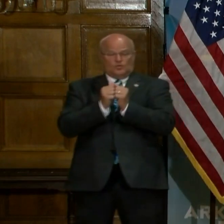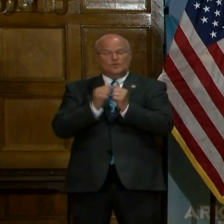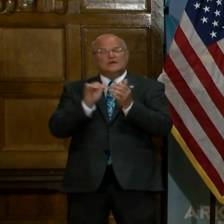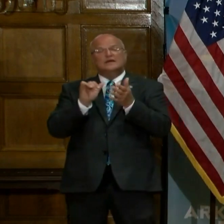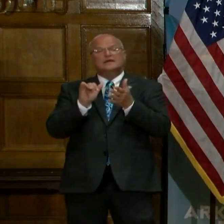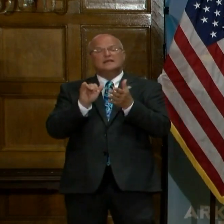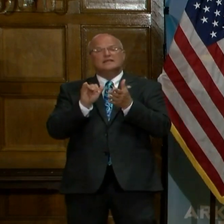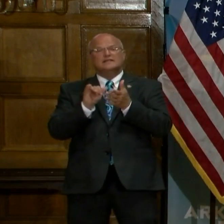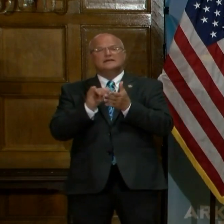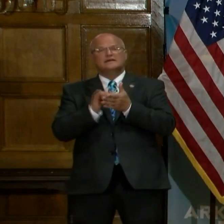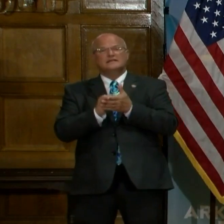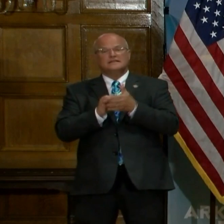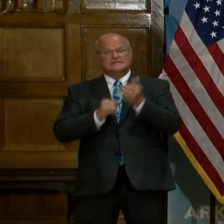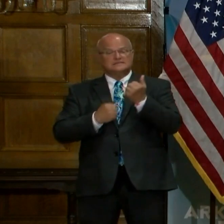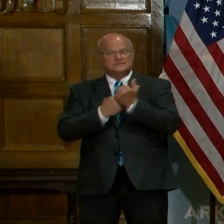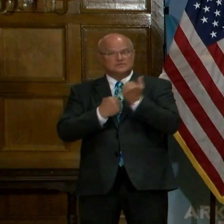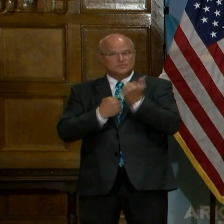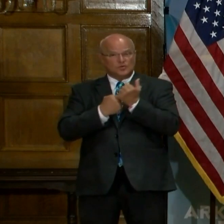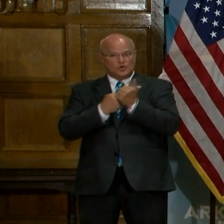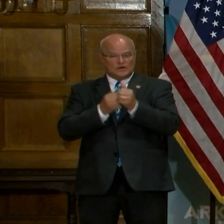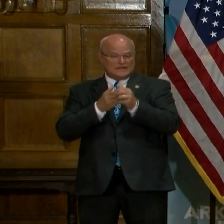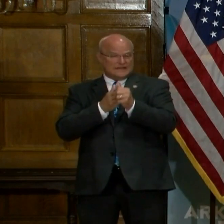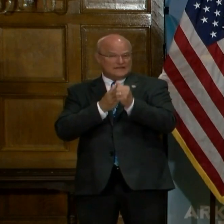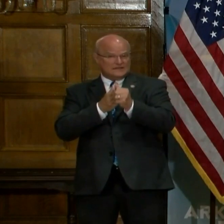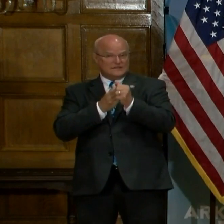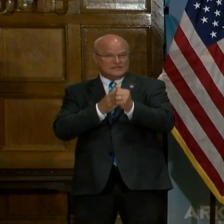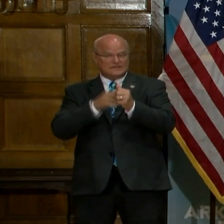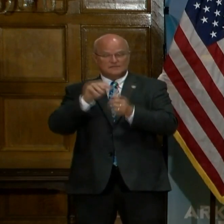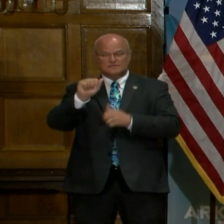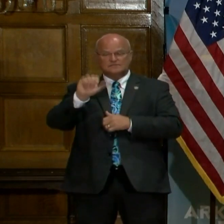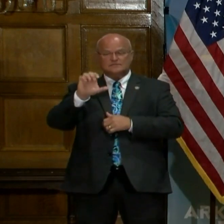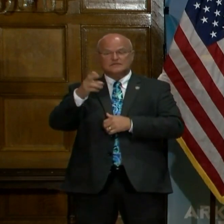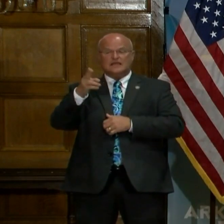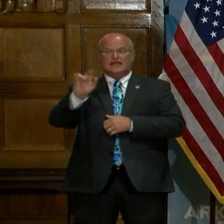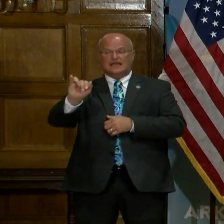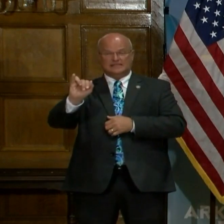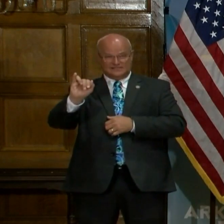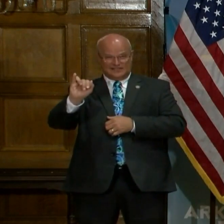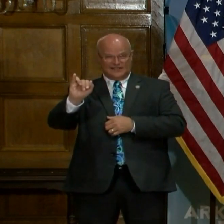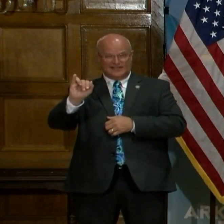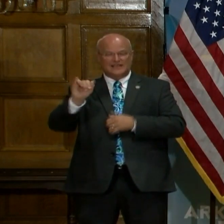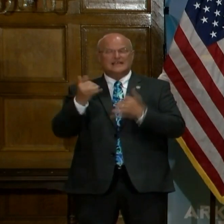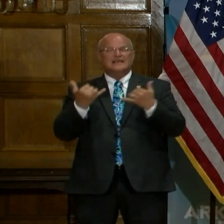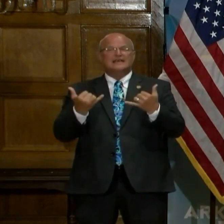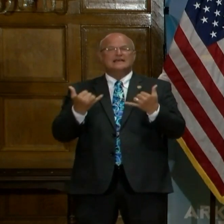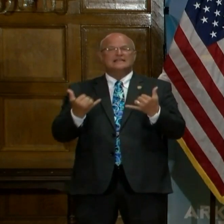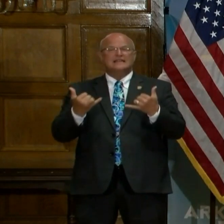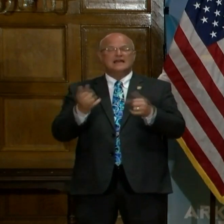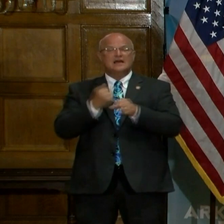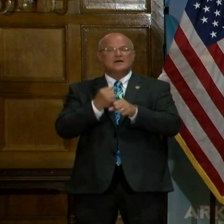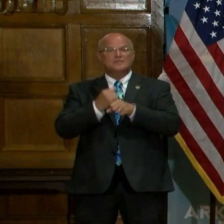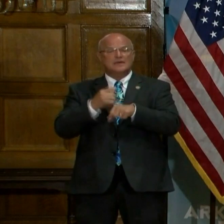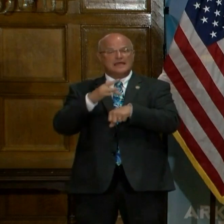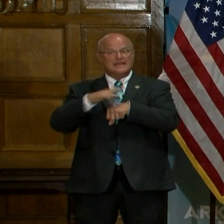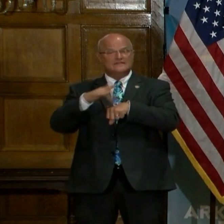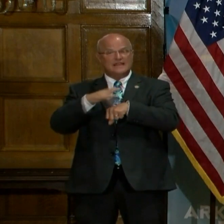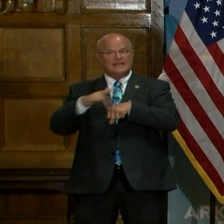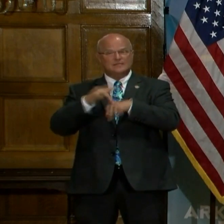the support, with the leadership of ACI, they have now made